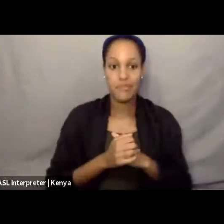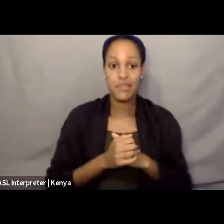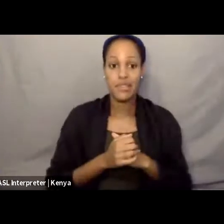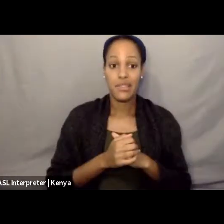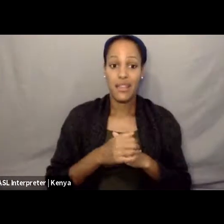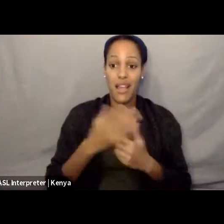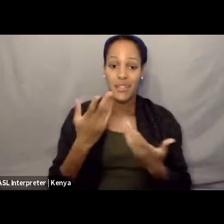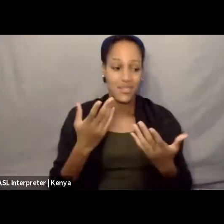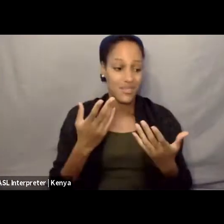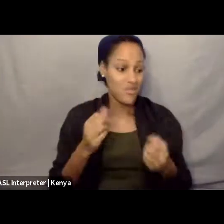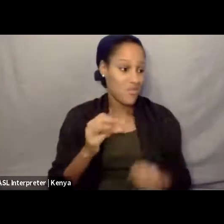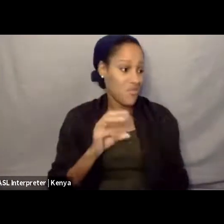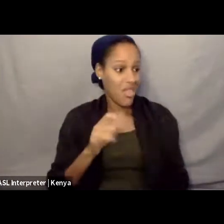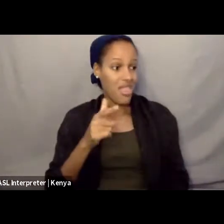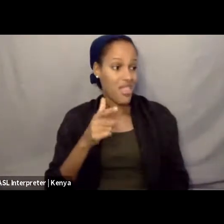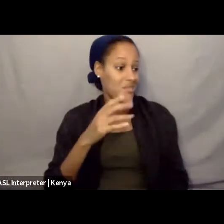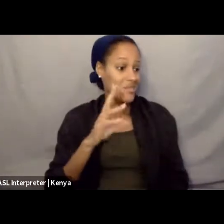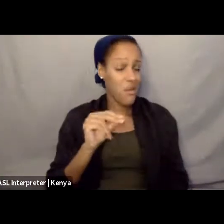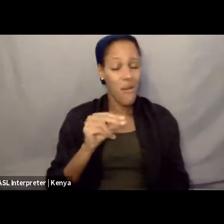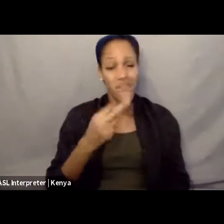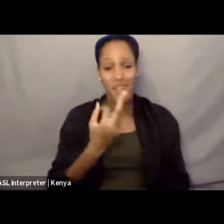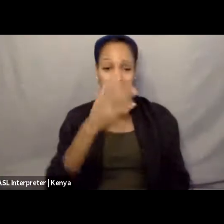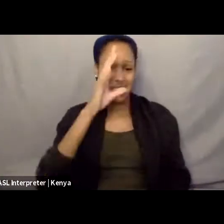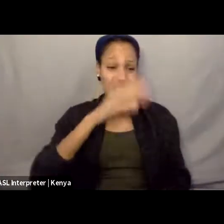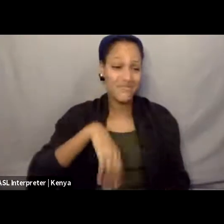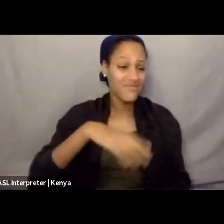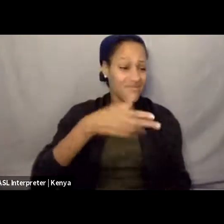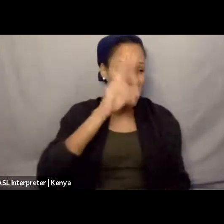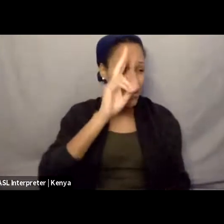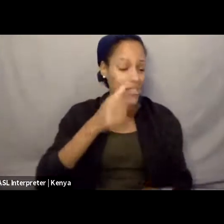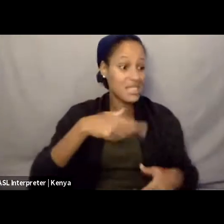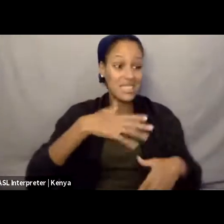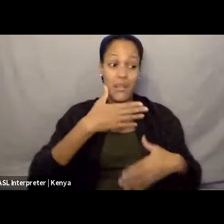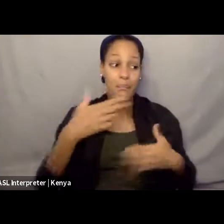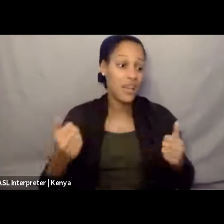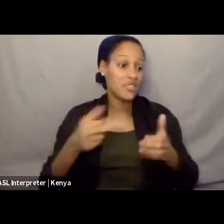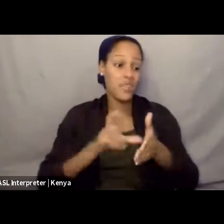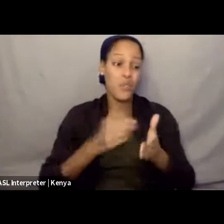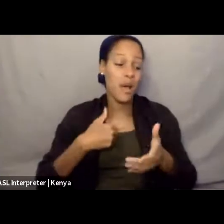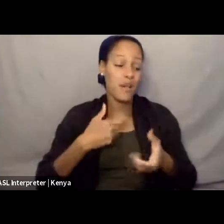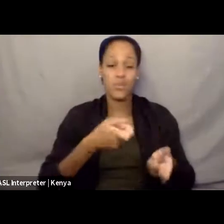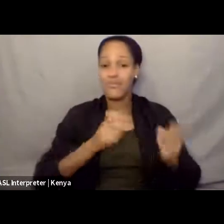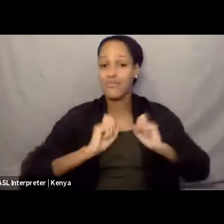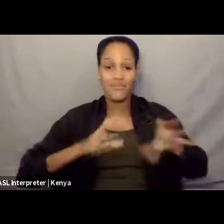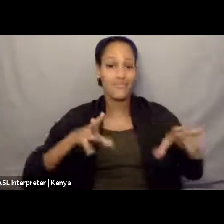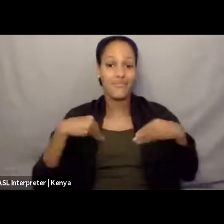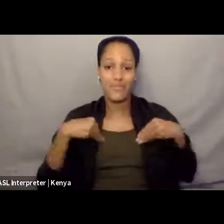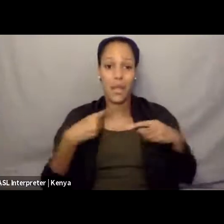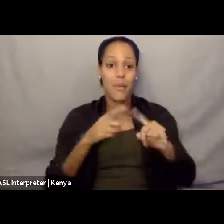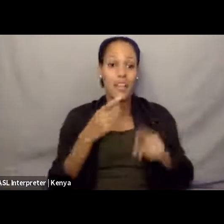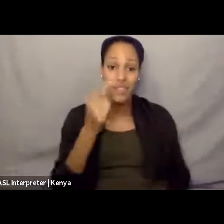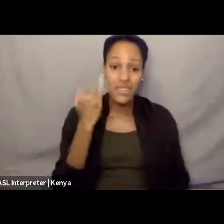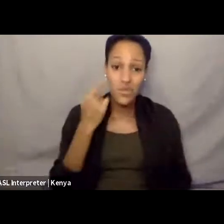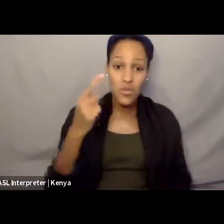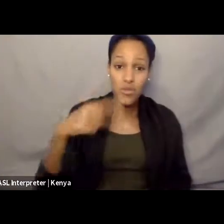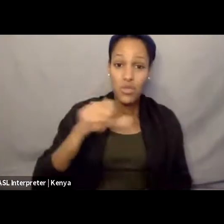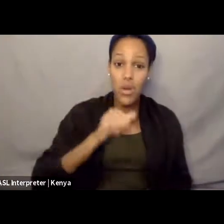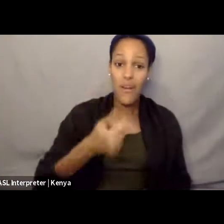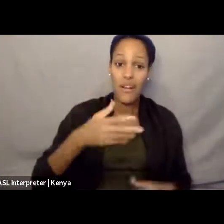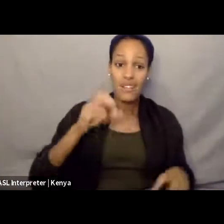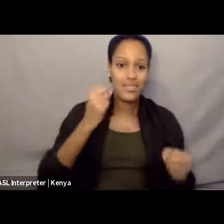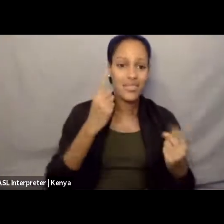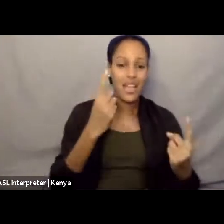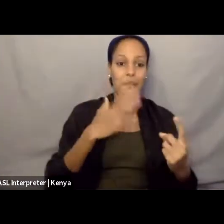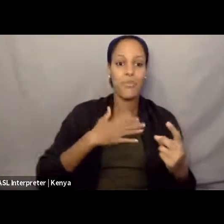fucking duh. This is the best review I will probably ever get. Which, if you don't understand the review or